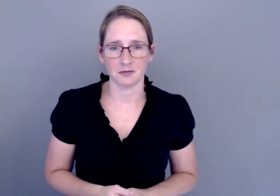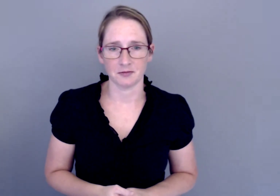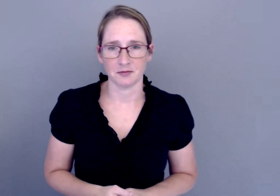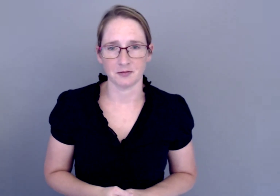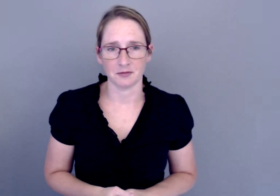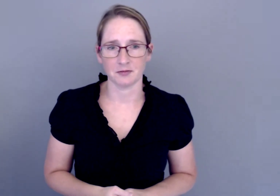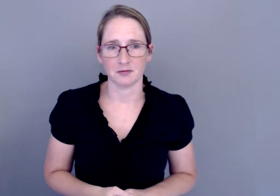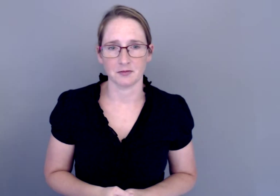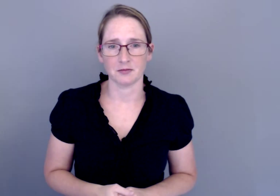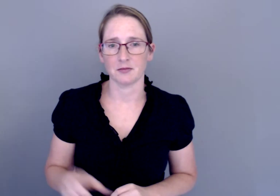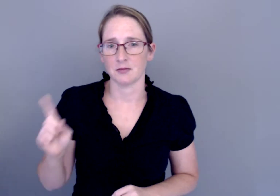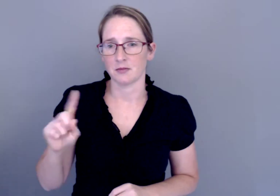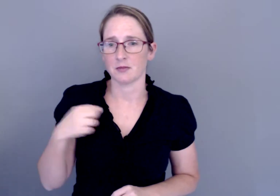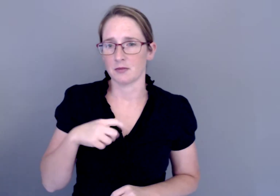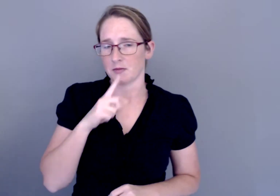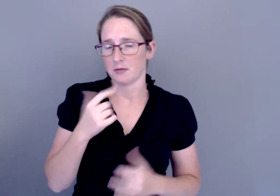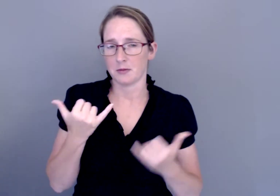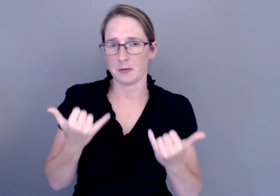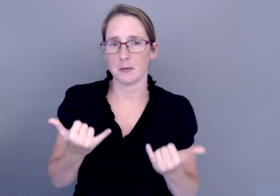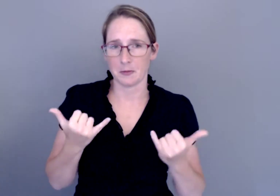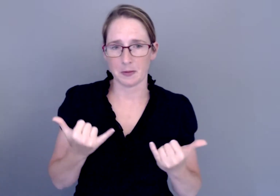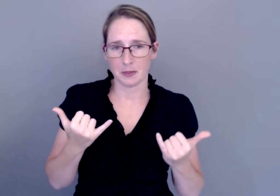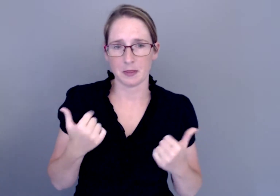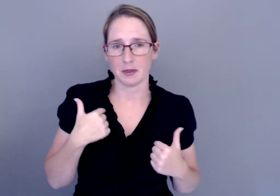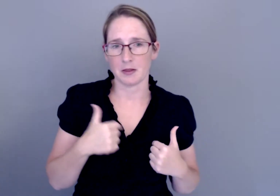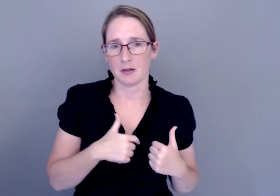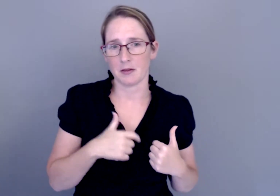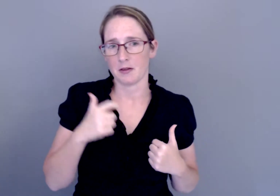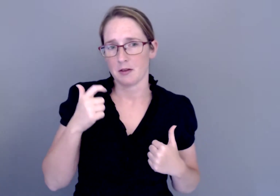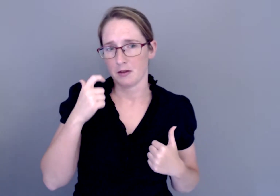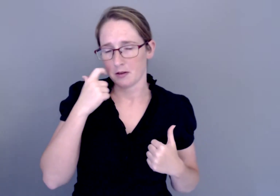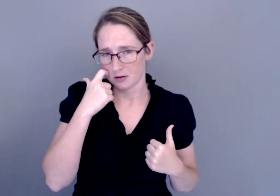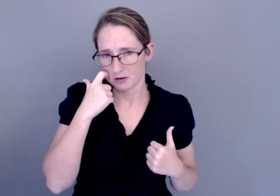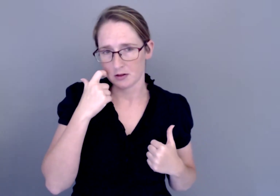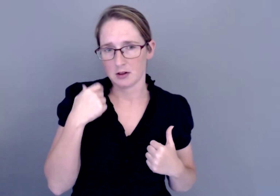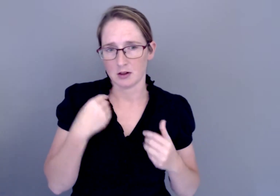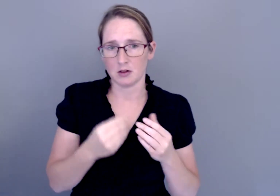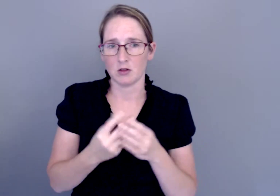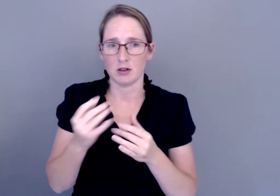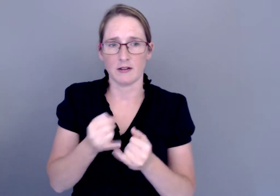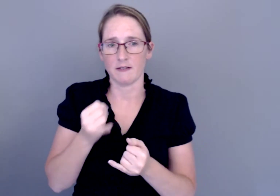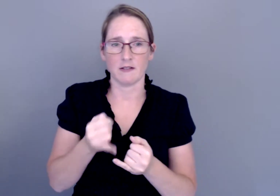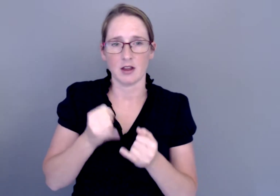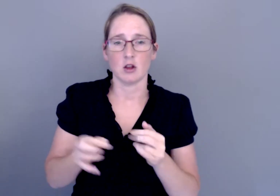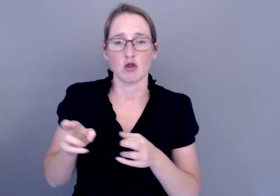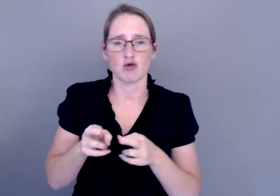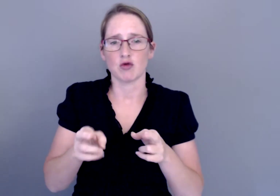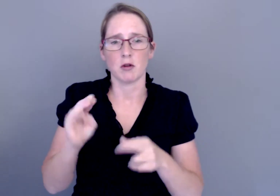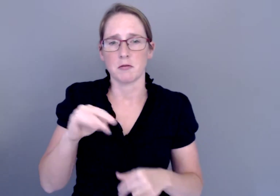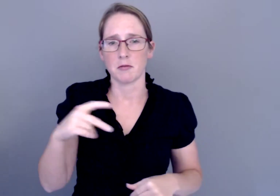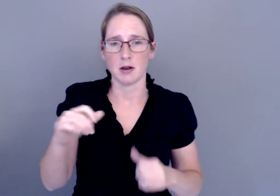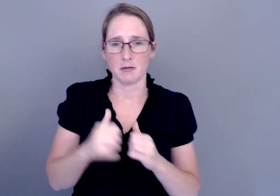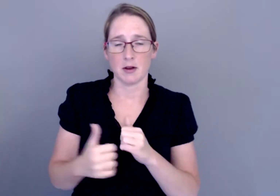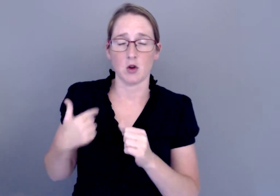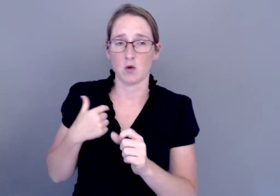Where we are now is we just wrapped in April the finalizing of the roadmaps for how we